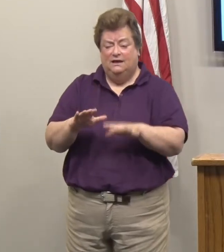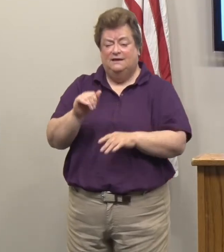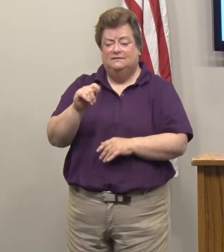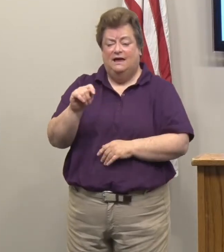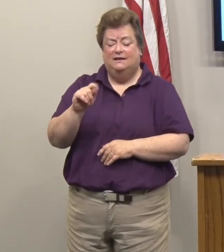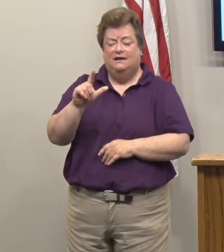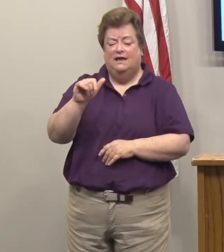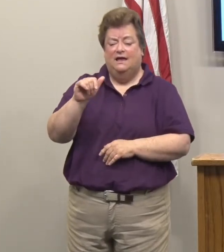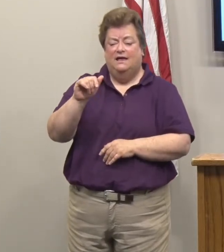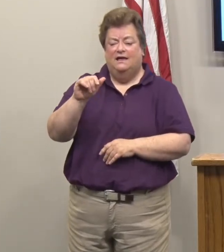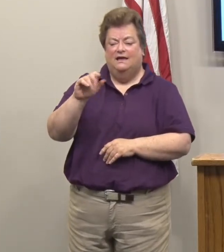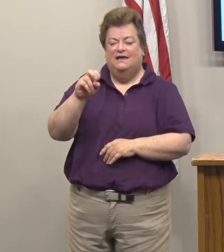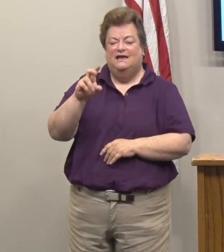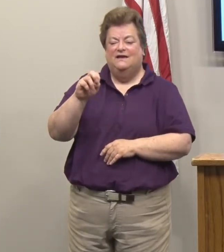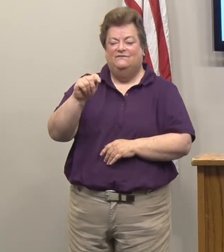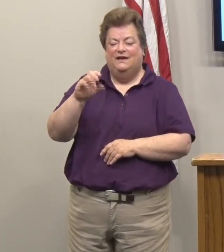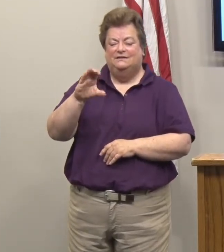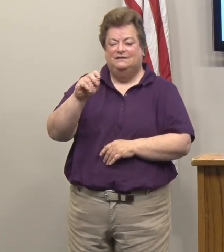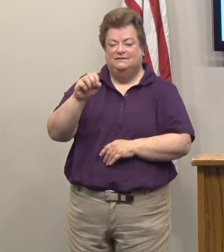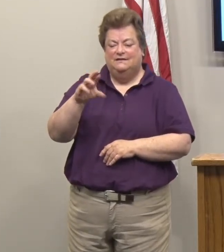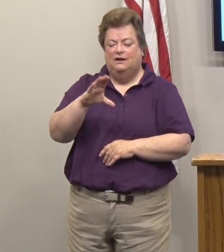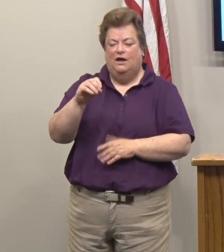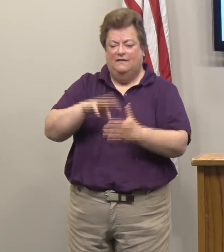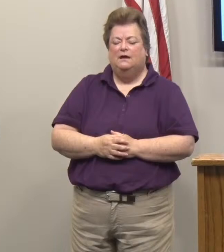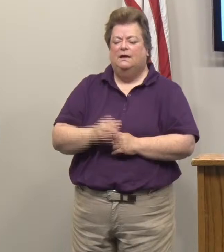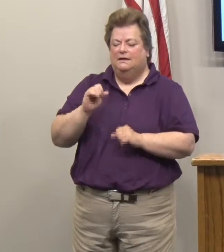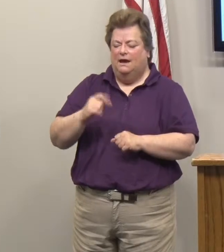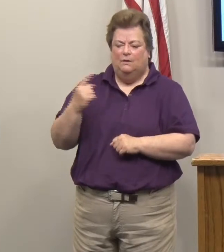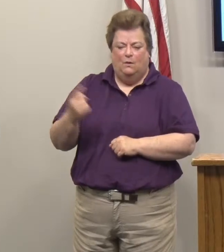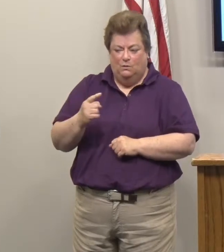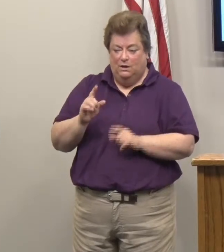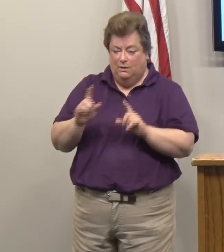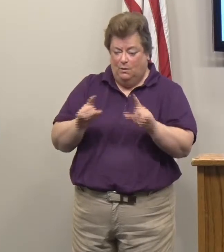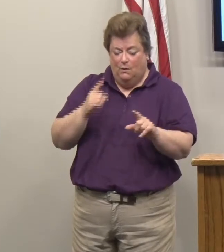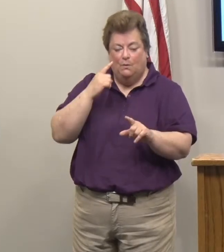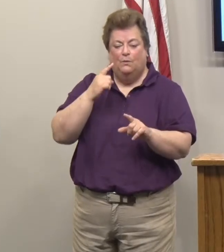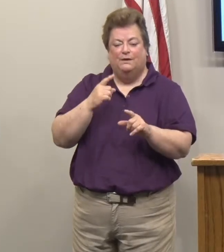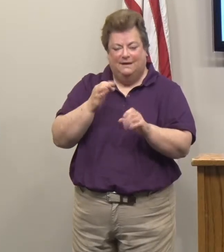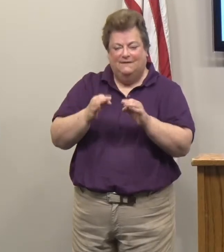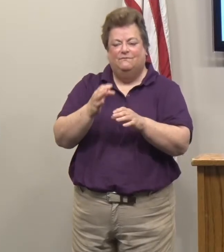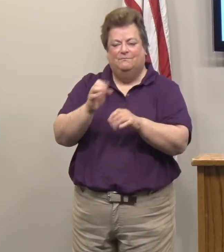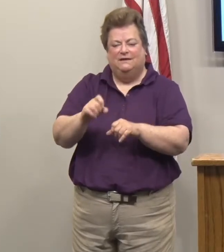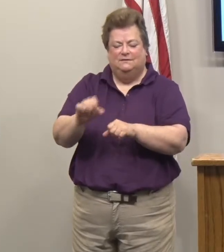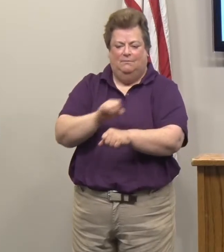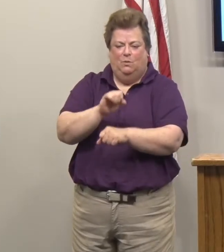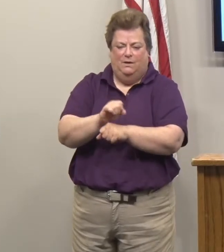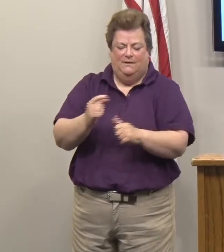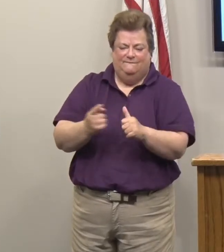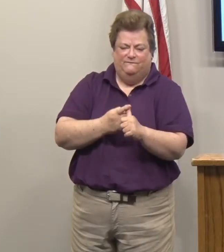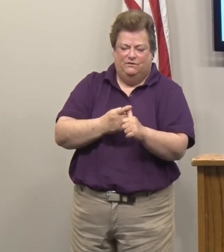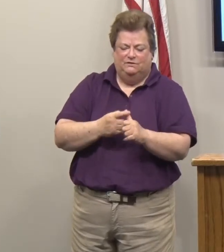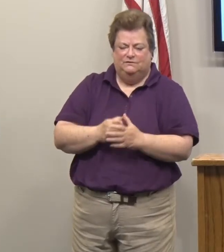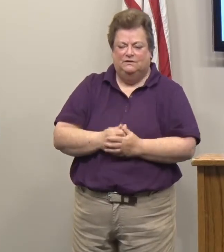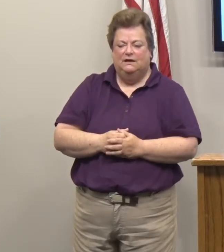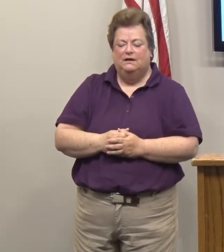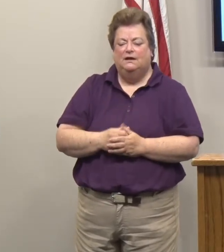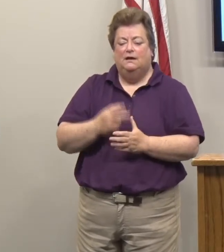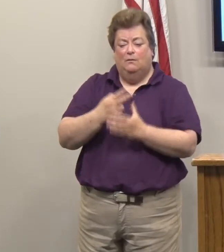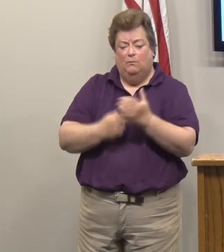Event Center, and the schedule will be announced every week. The remaining opportunity this week is 8 to